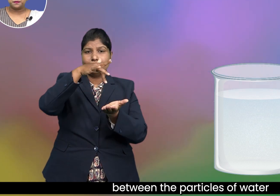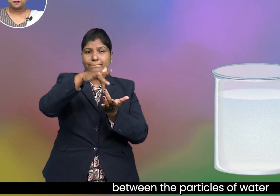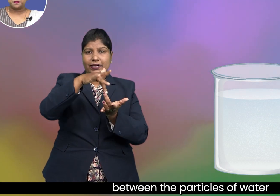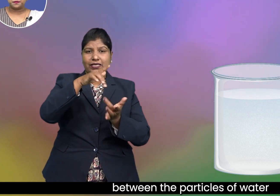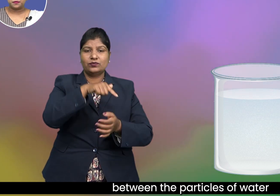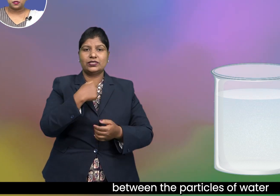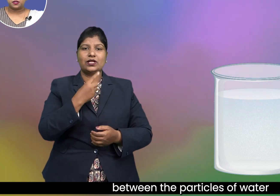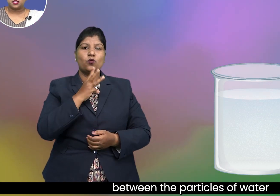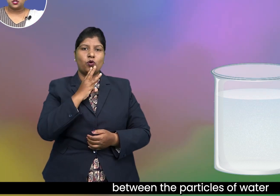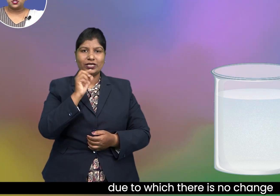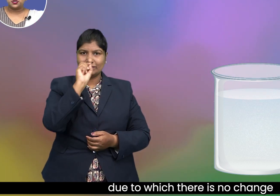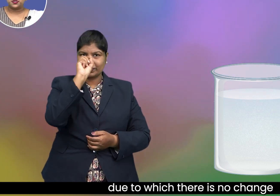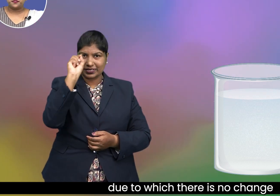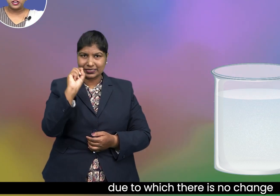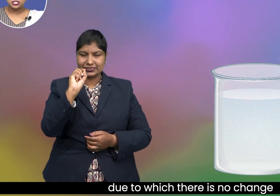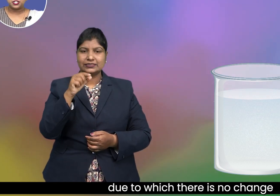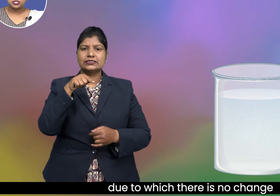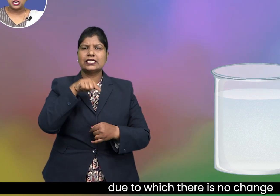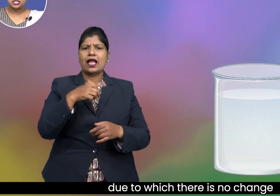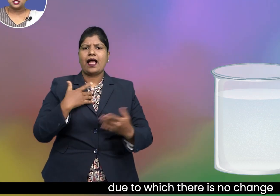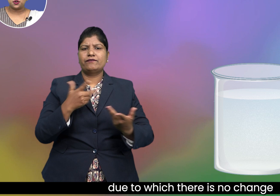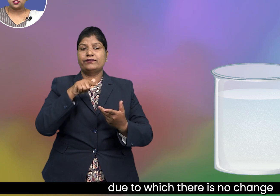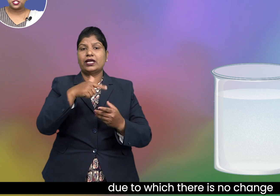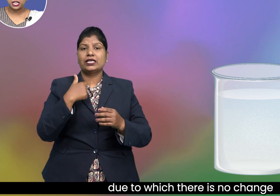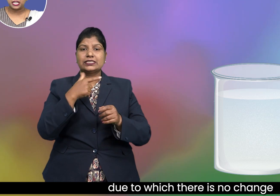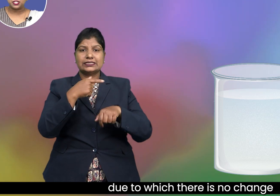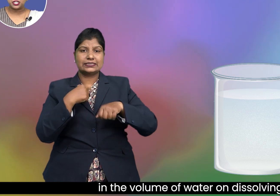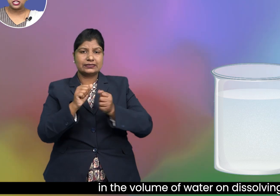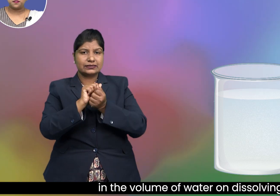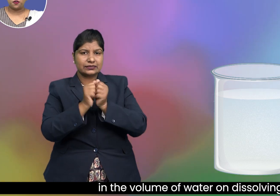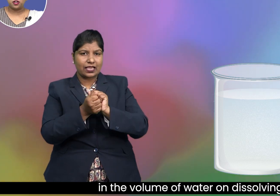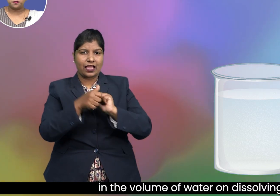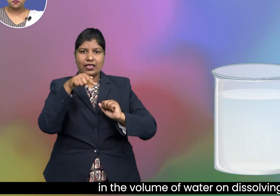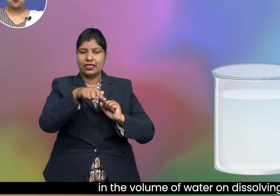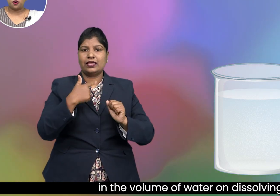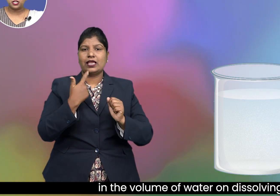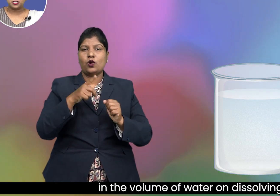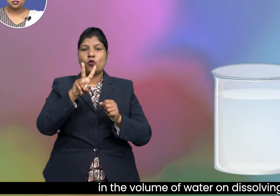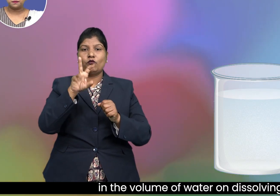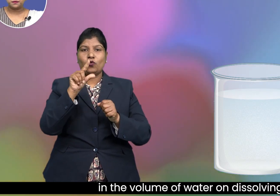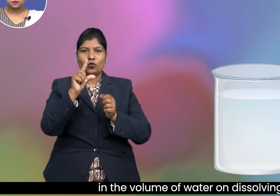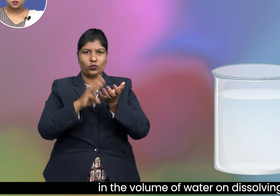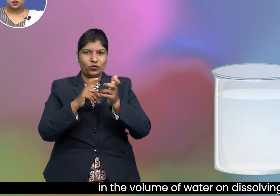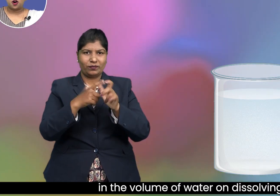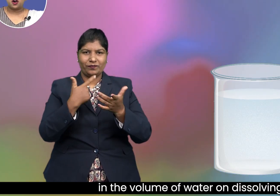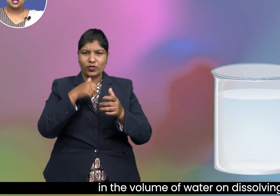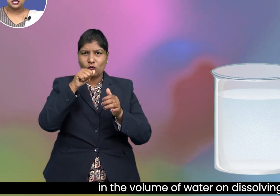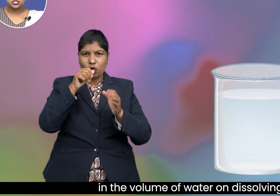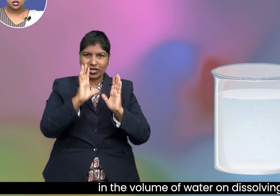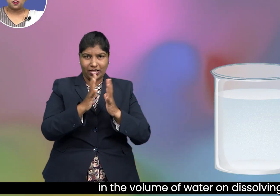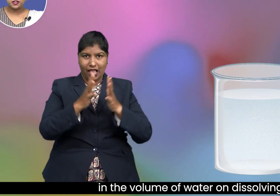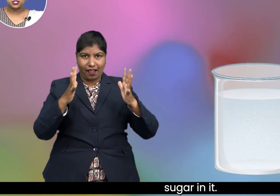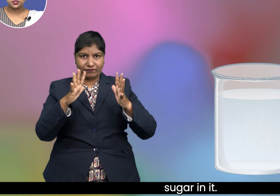water, due to which there is no change in the volume of water